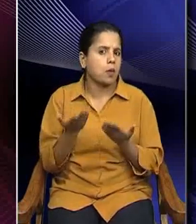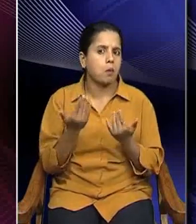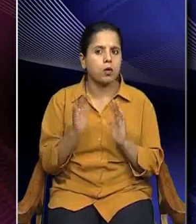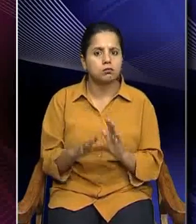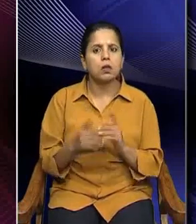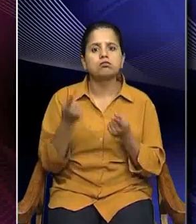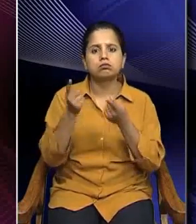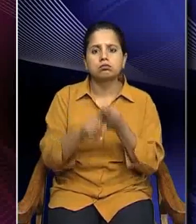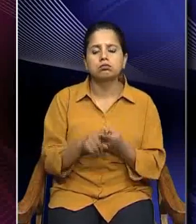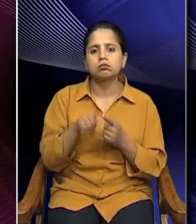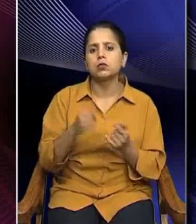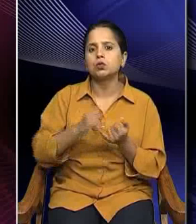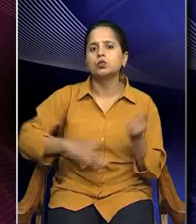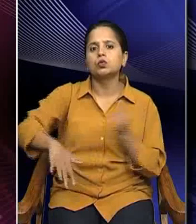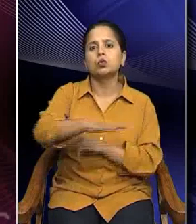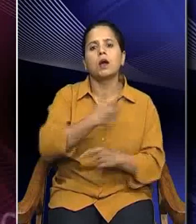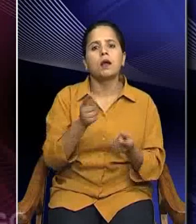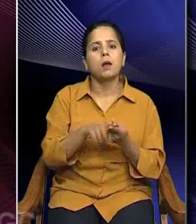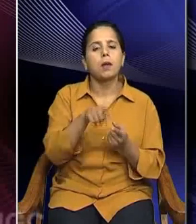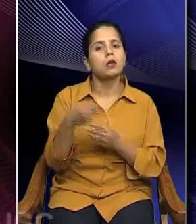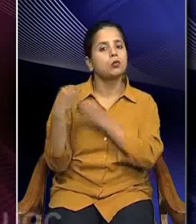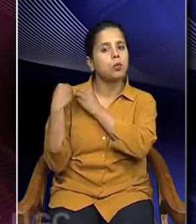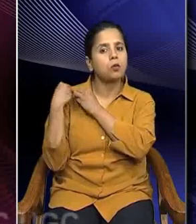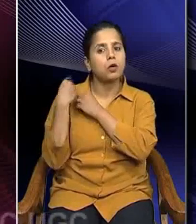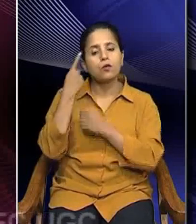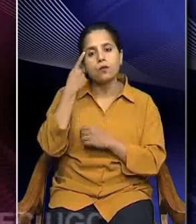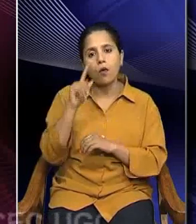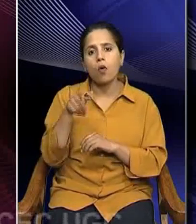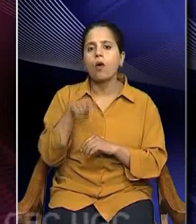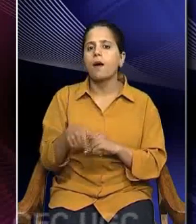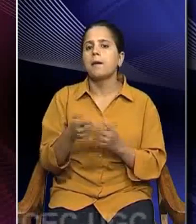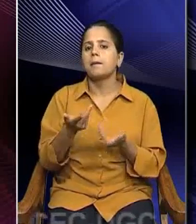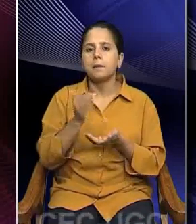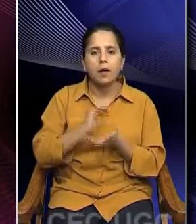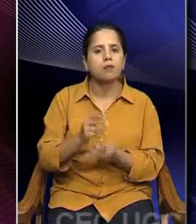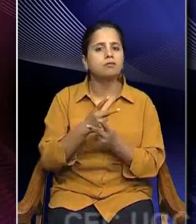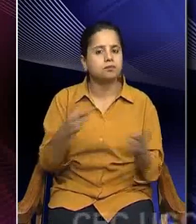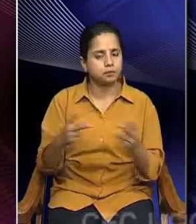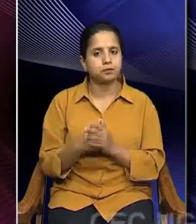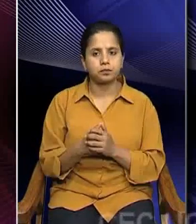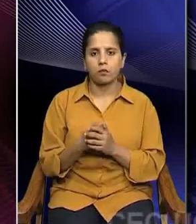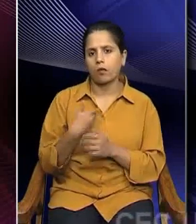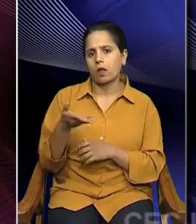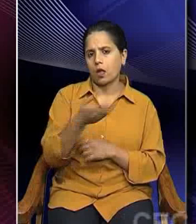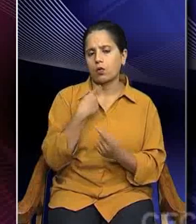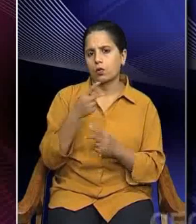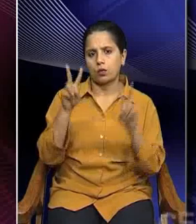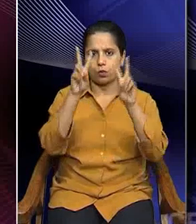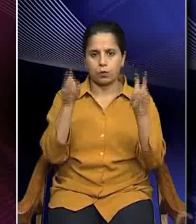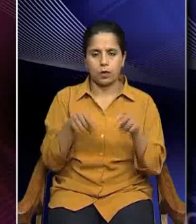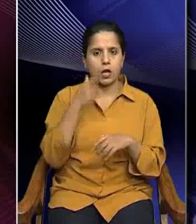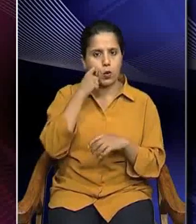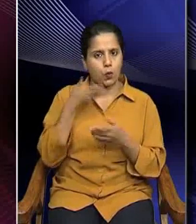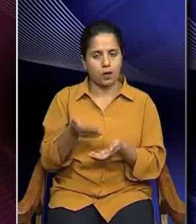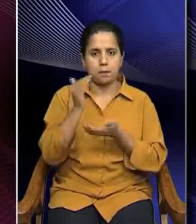that prevails in a particular society is responsible for fertility. Now, we are talking about human fertility in